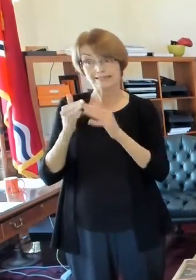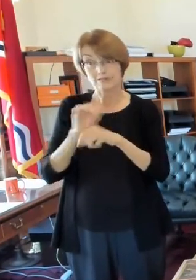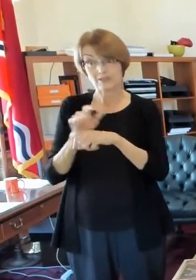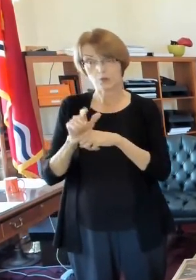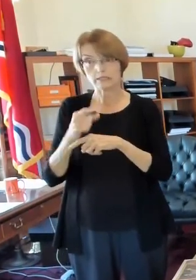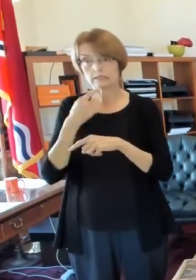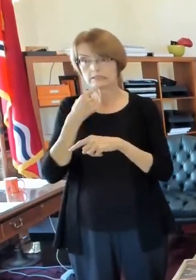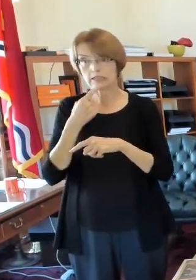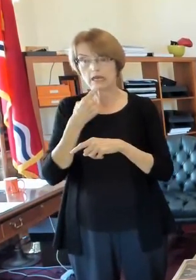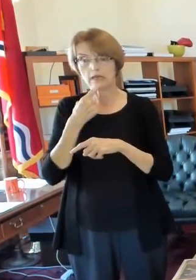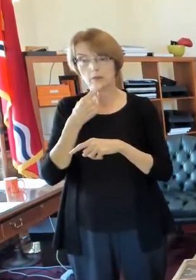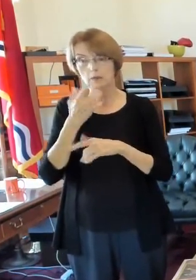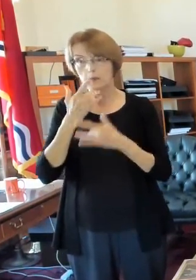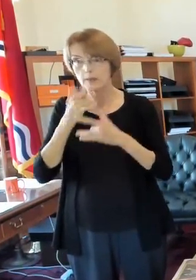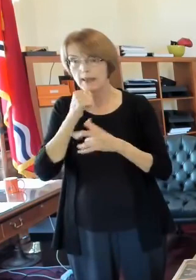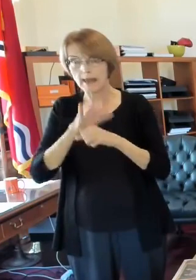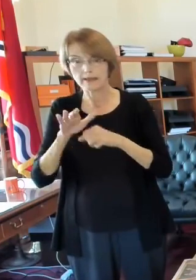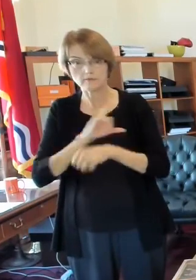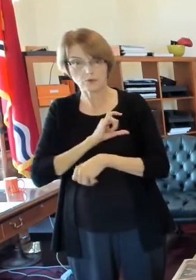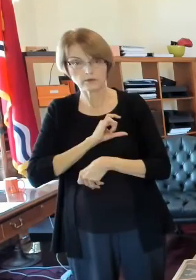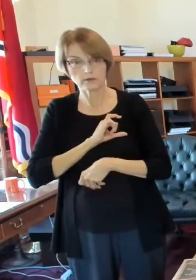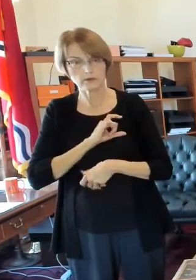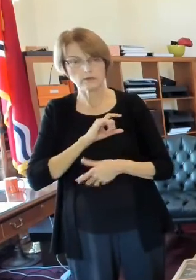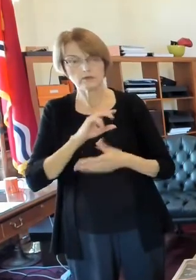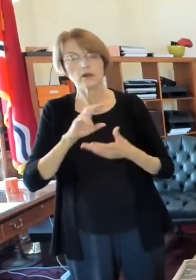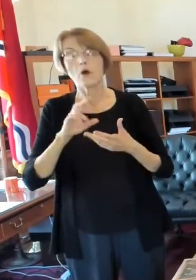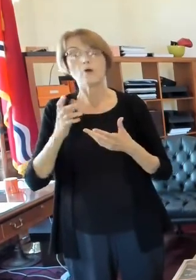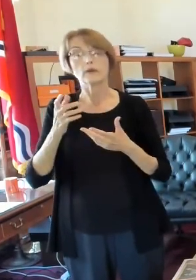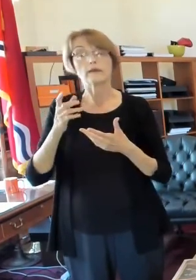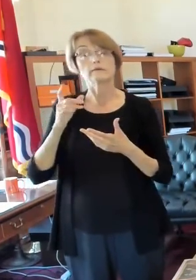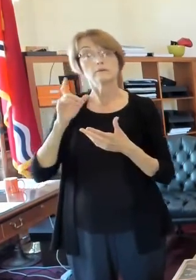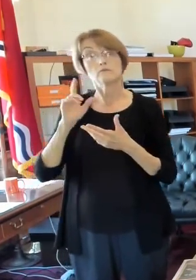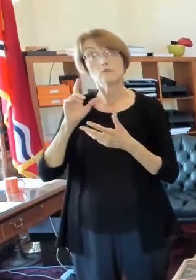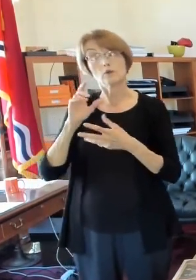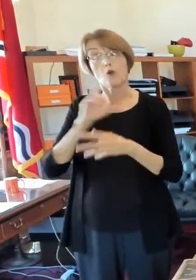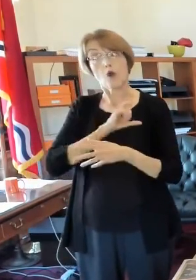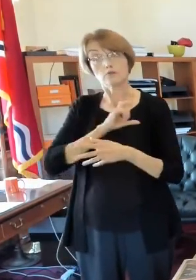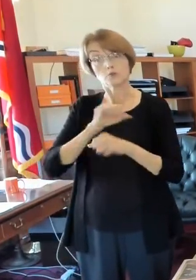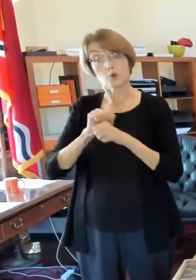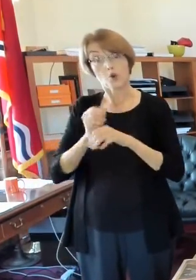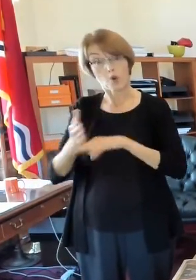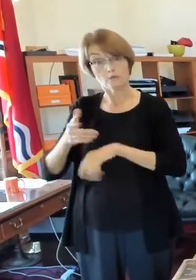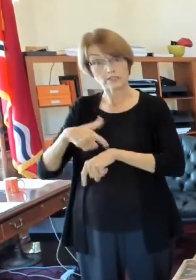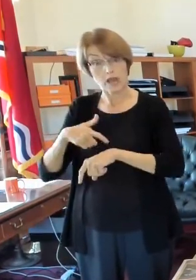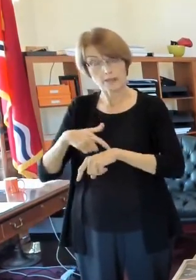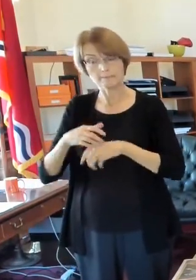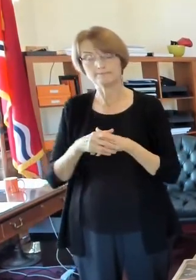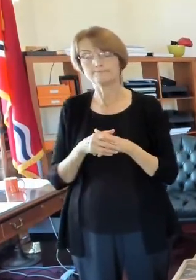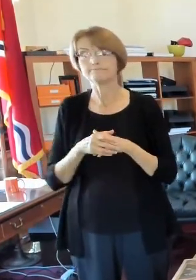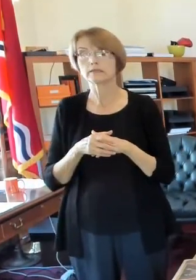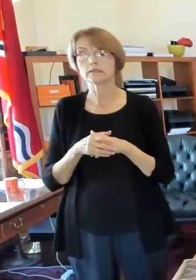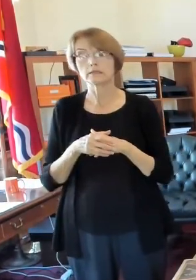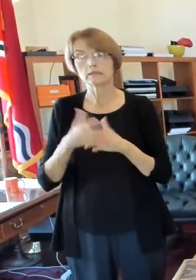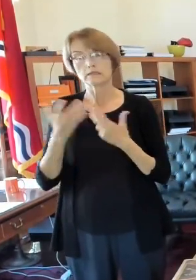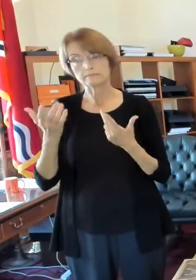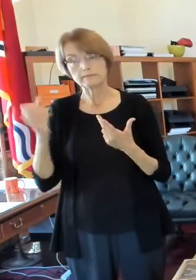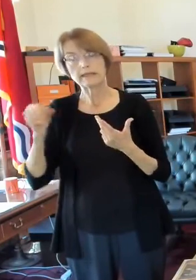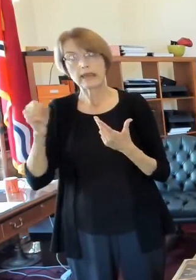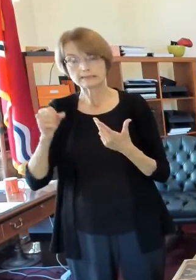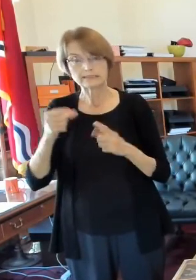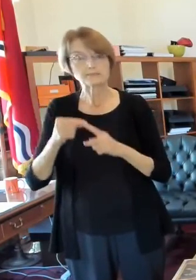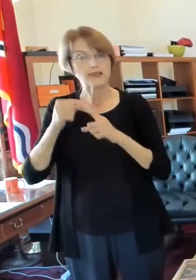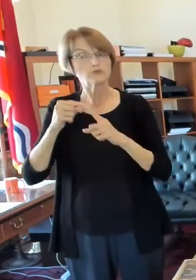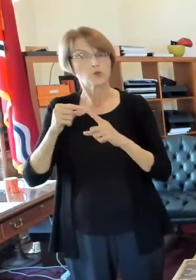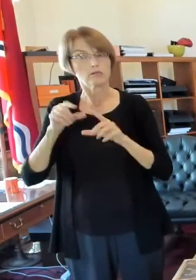happens requiring officers to work overtime. It happens by our special units